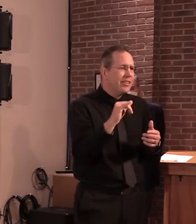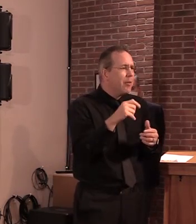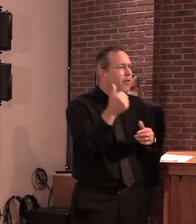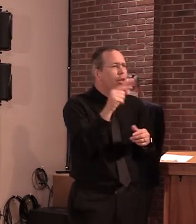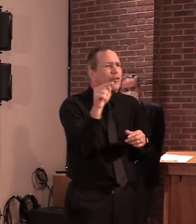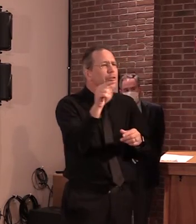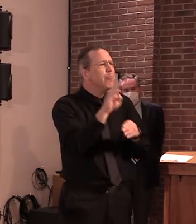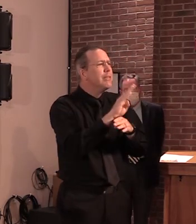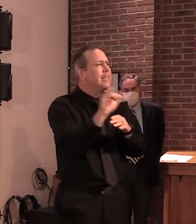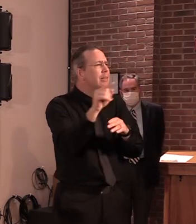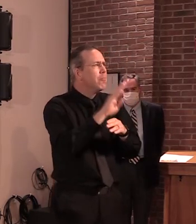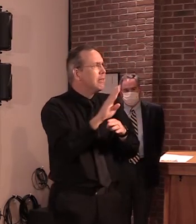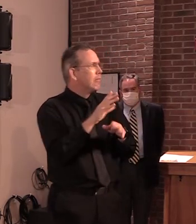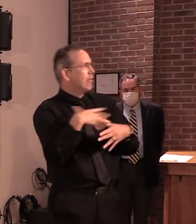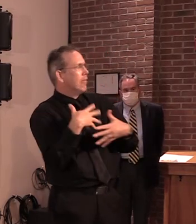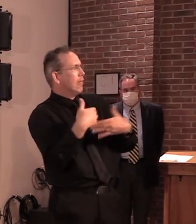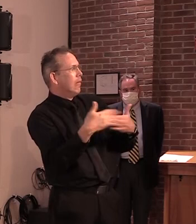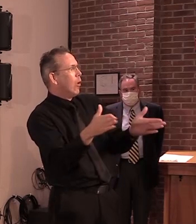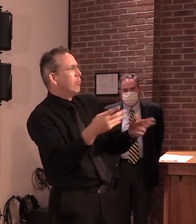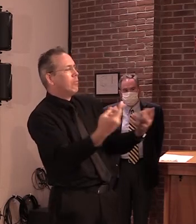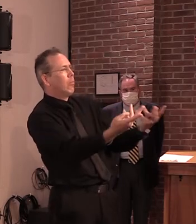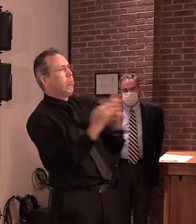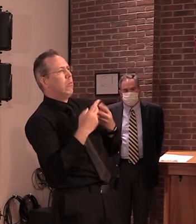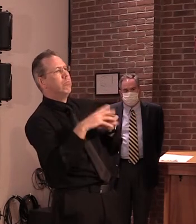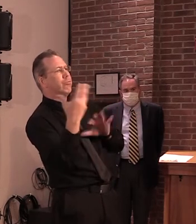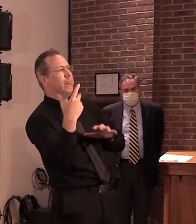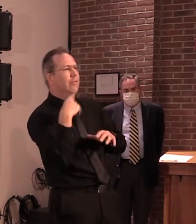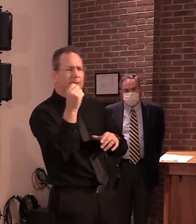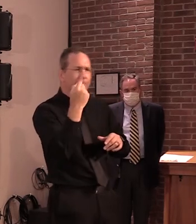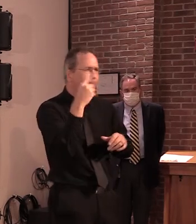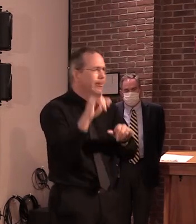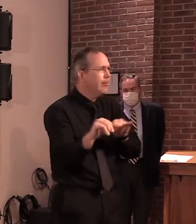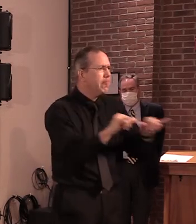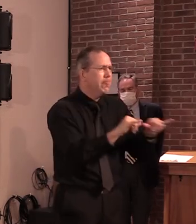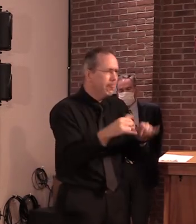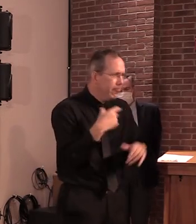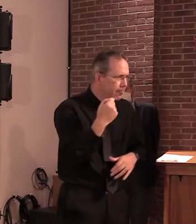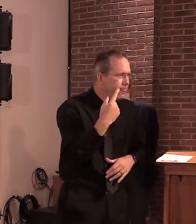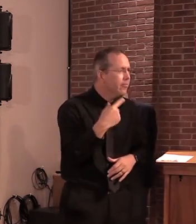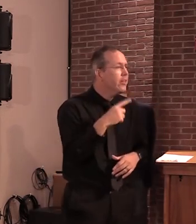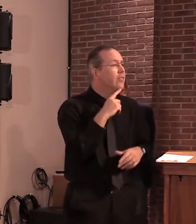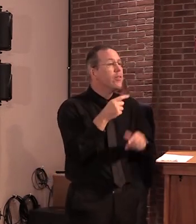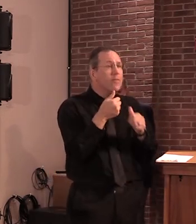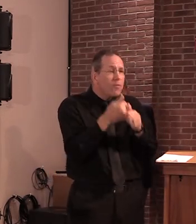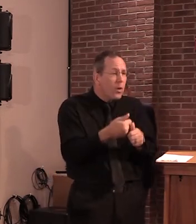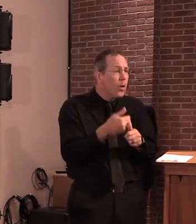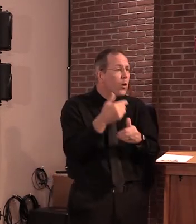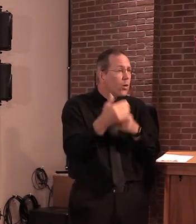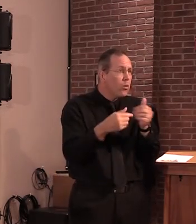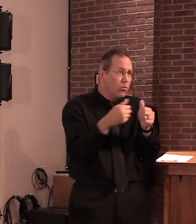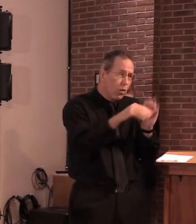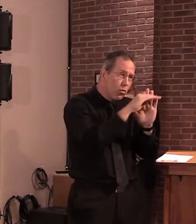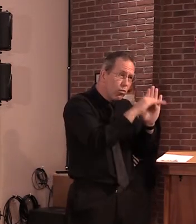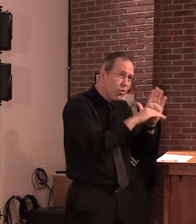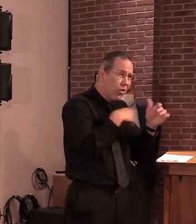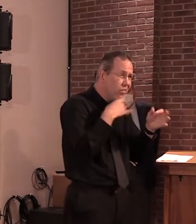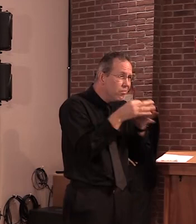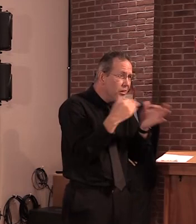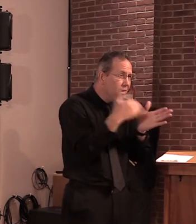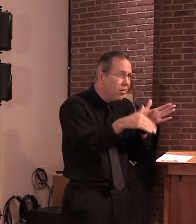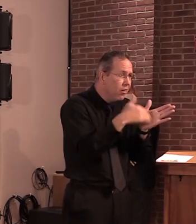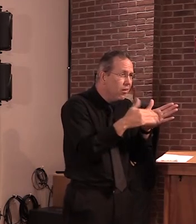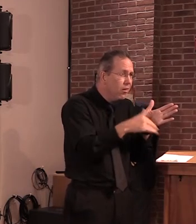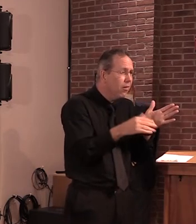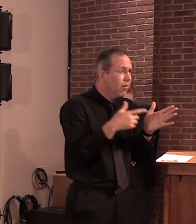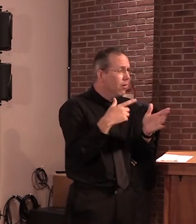even schools. But hopefully armed with all that I've mentioned, plus the data that we've provided regarding